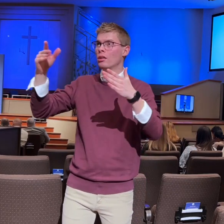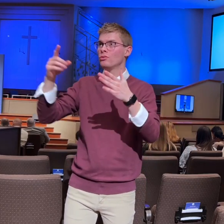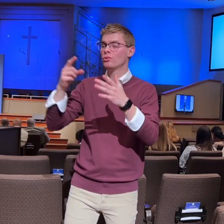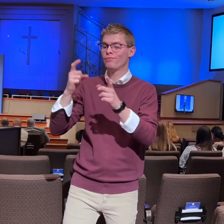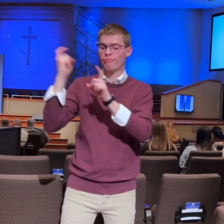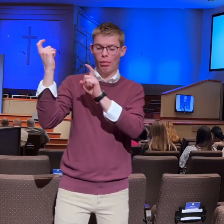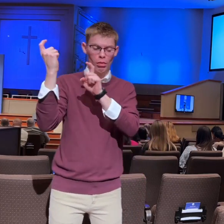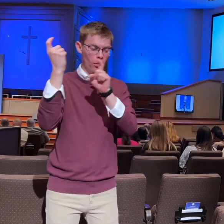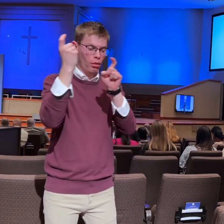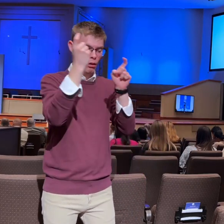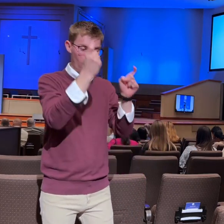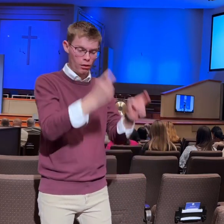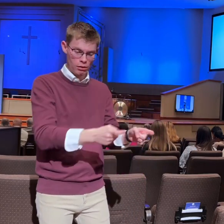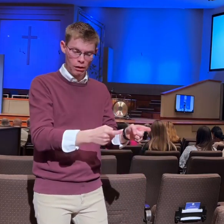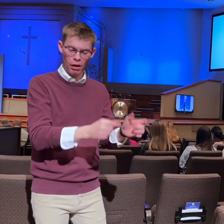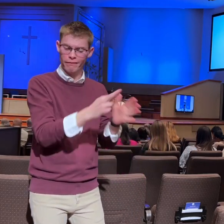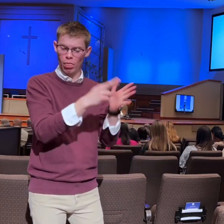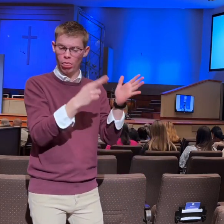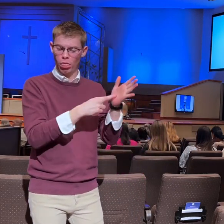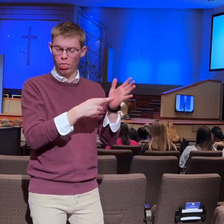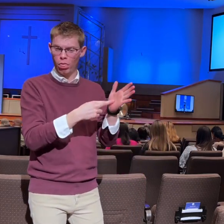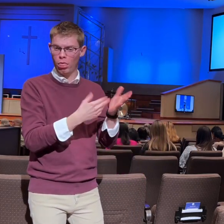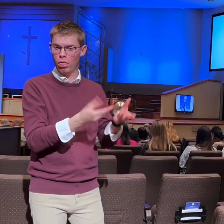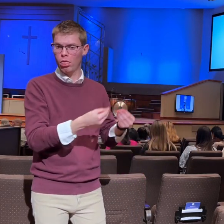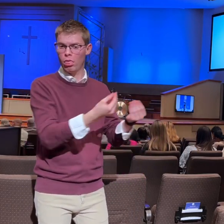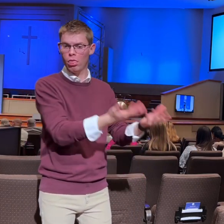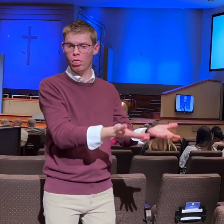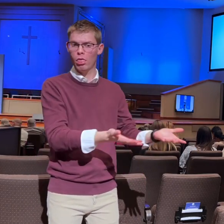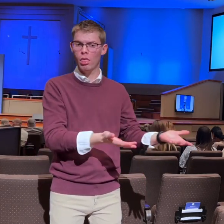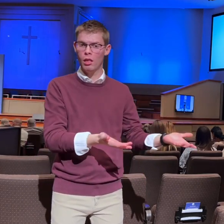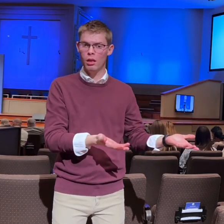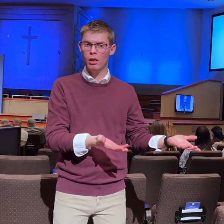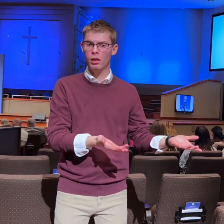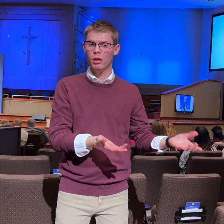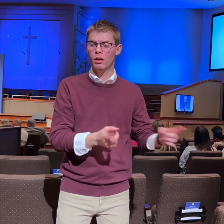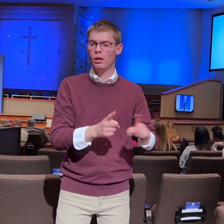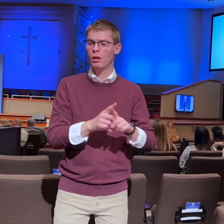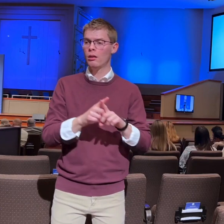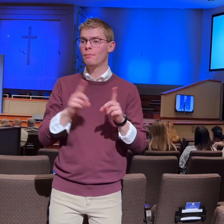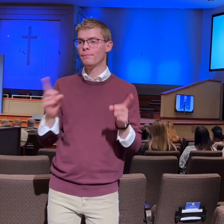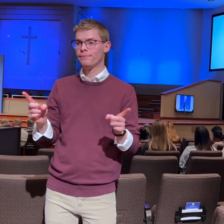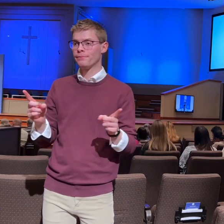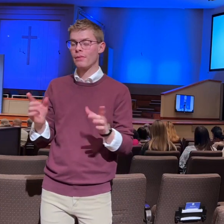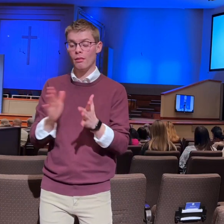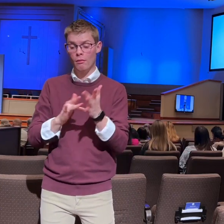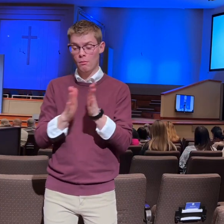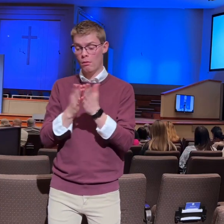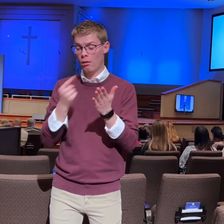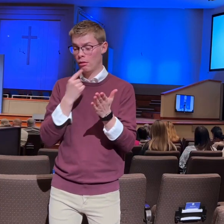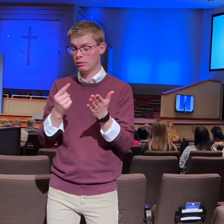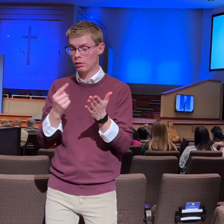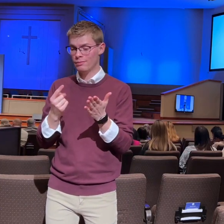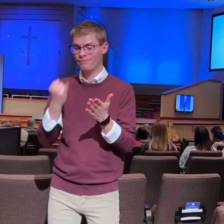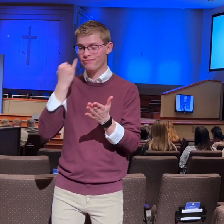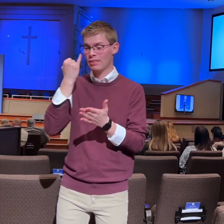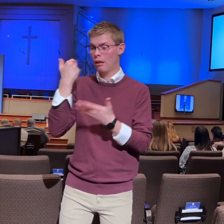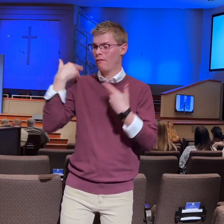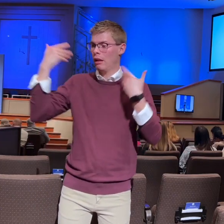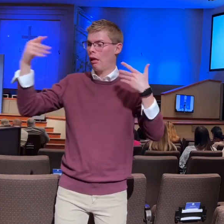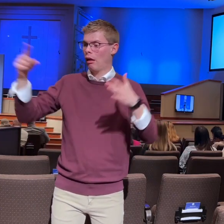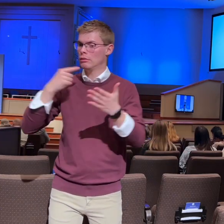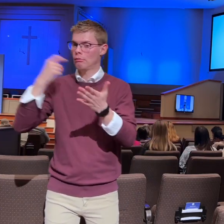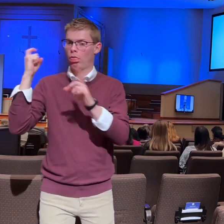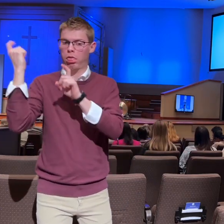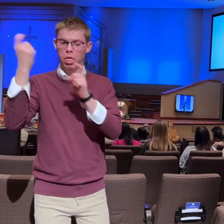Though we are an angel from heaven preach another gospel unto you than that which we have preached unto you, let him be accursed. As we